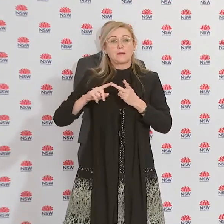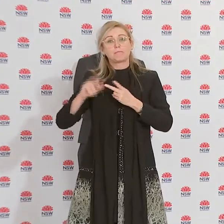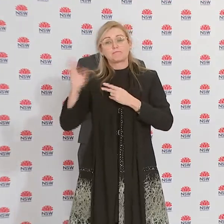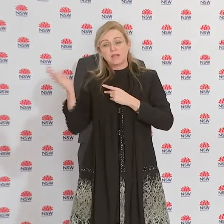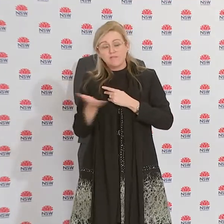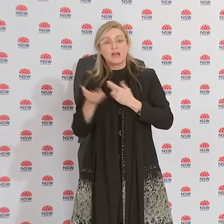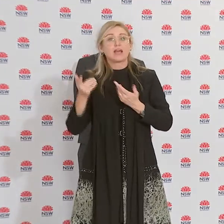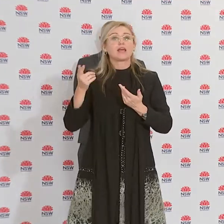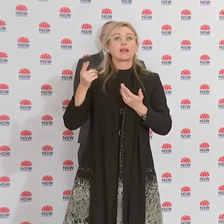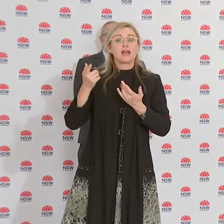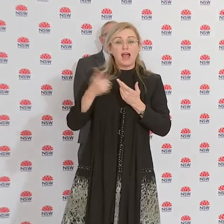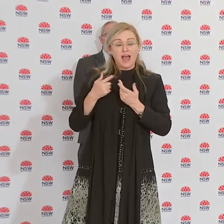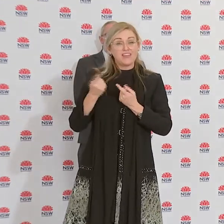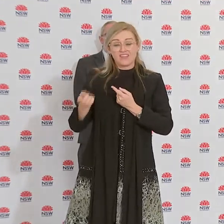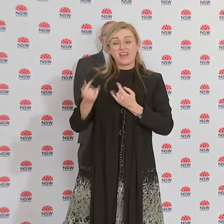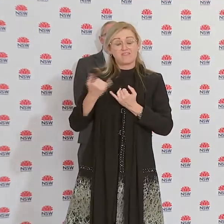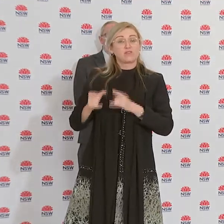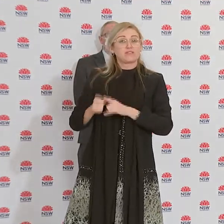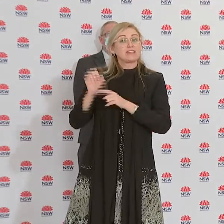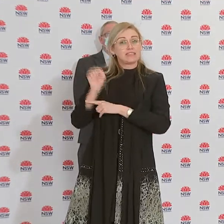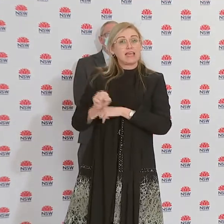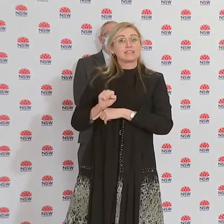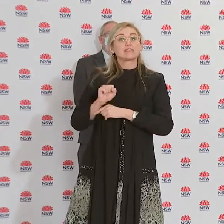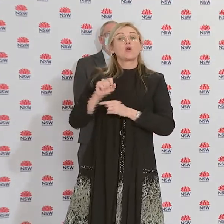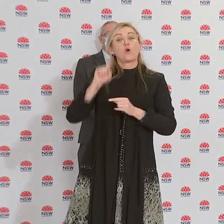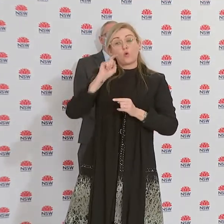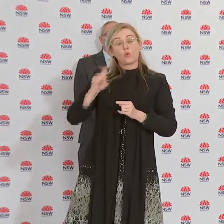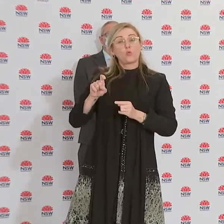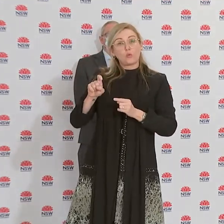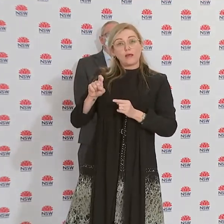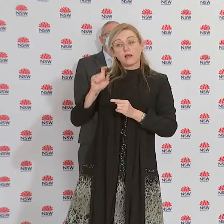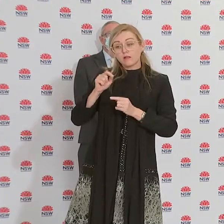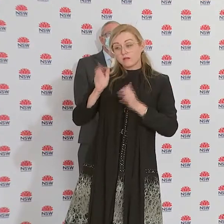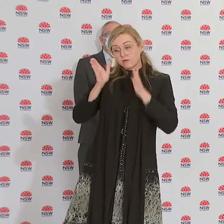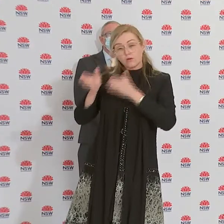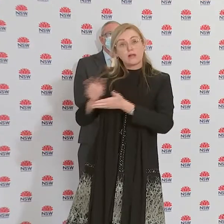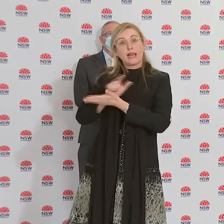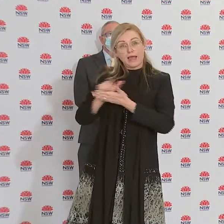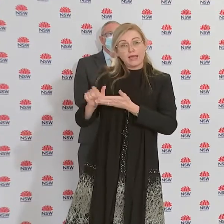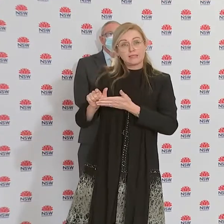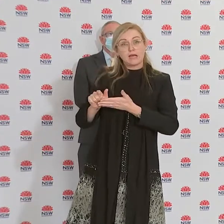agenda. We've been talking about them for some time, so I don't want to rule any of them out. In fact,